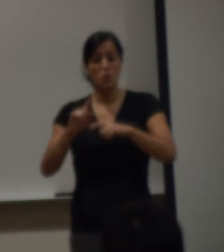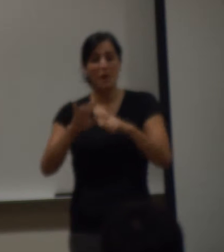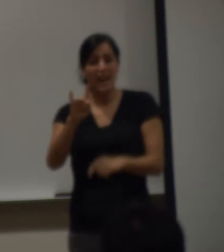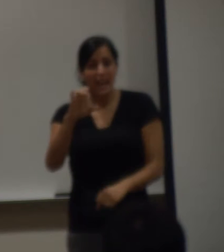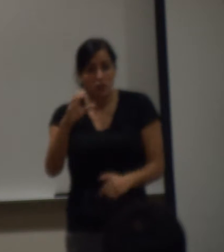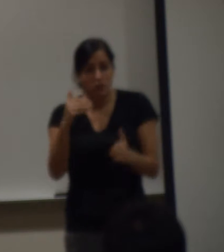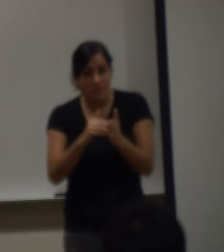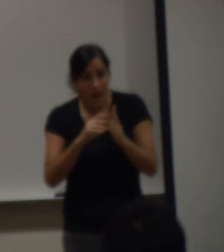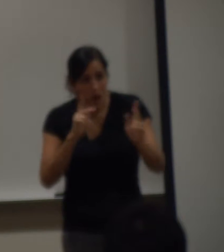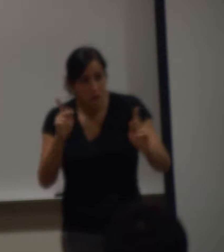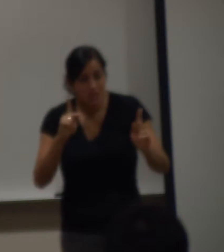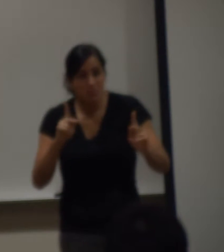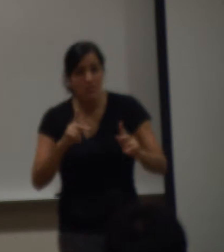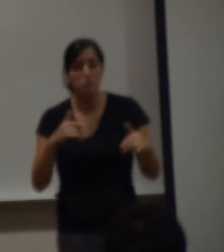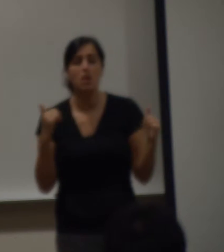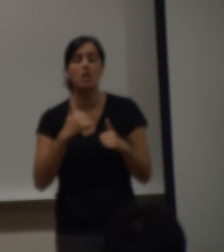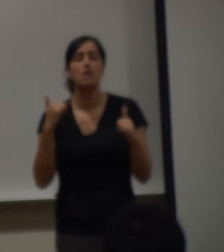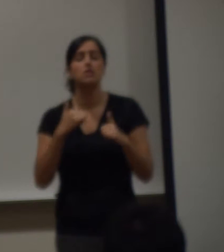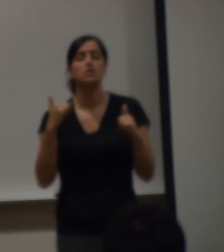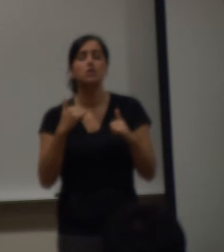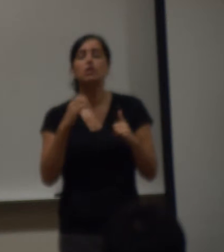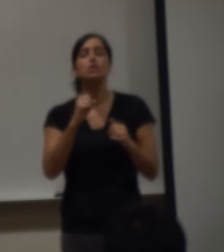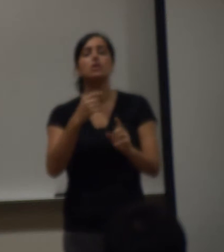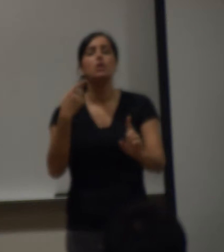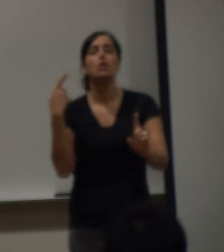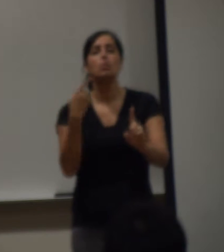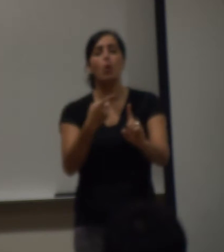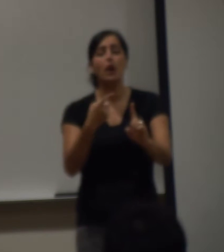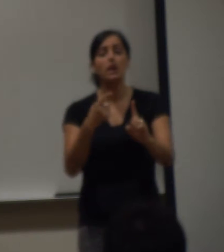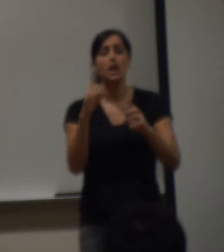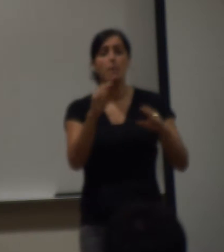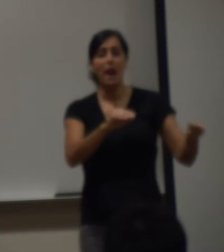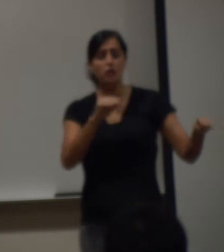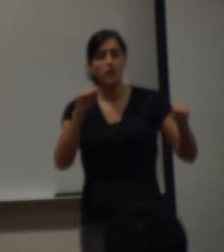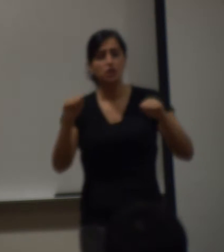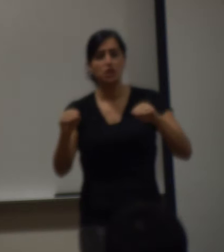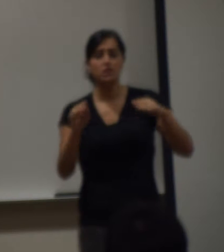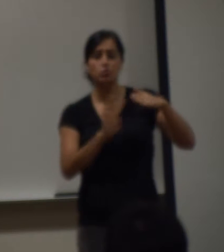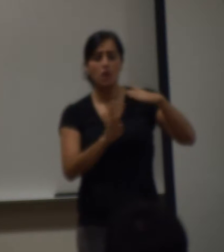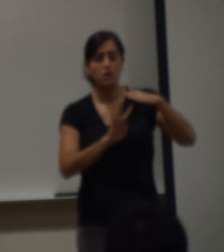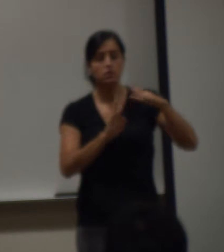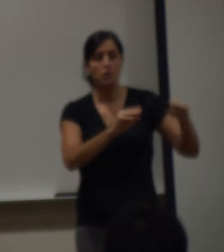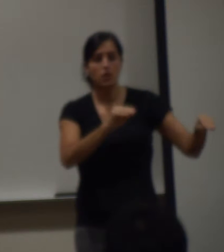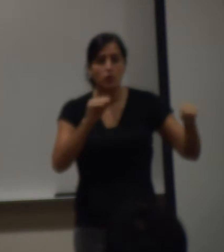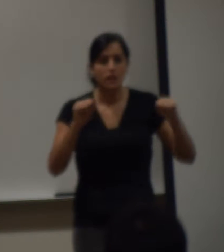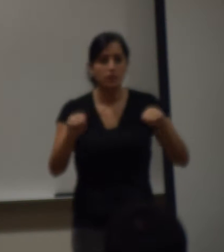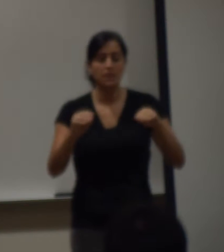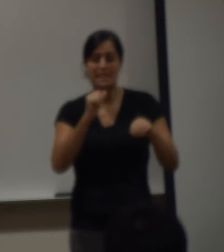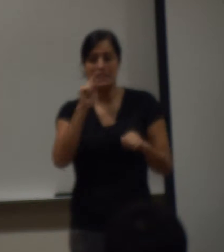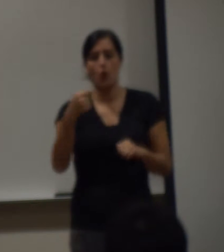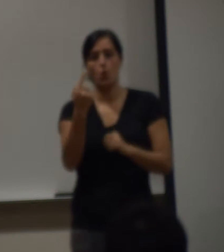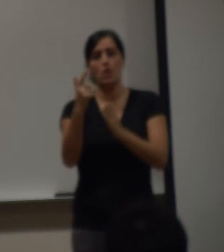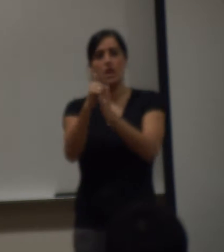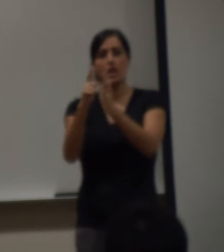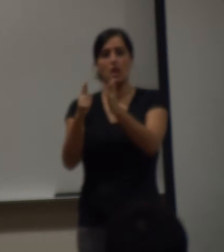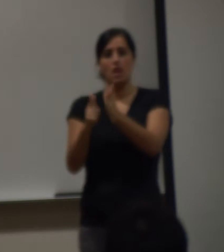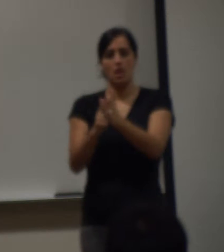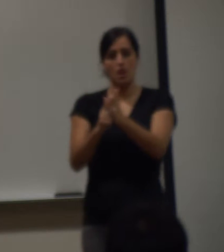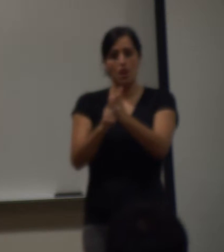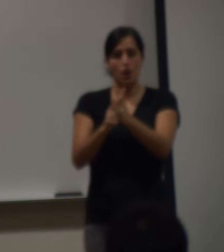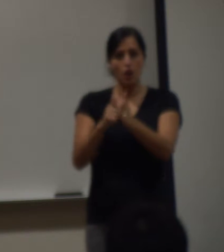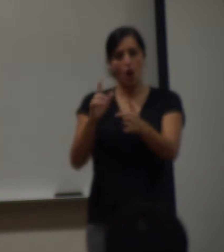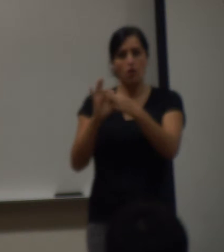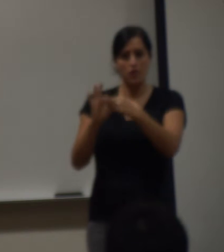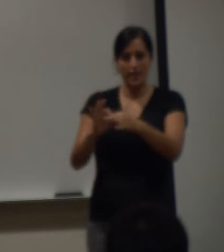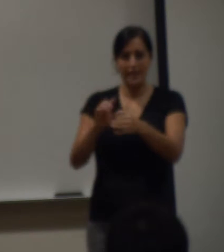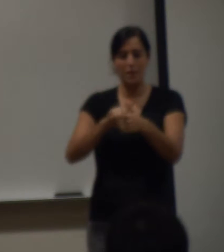the issue, is that migration is not just a matter of law.